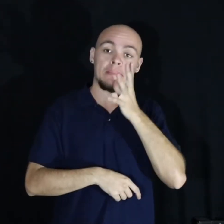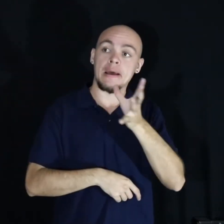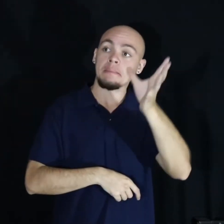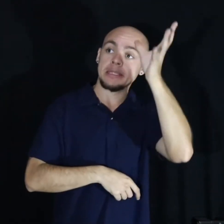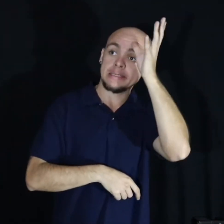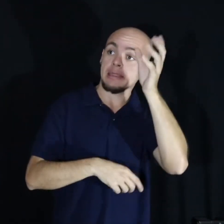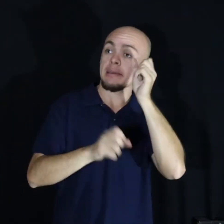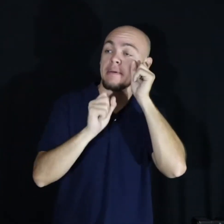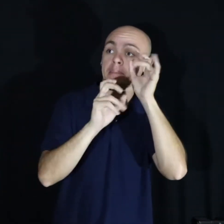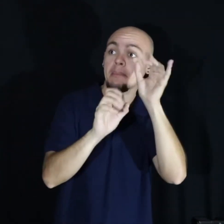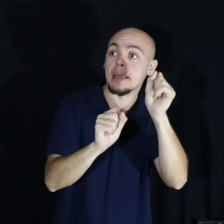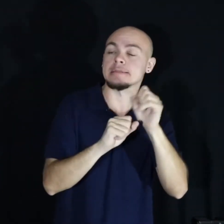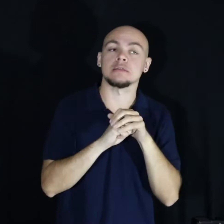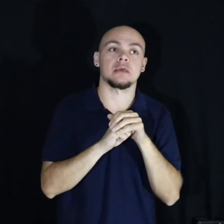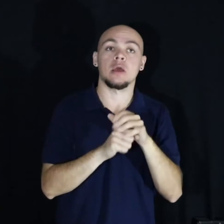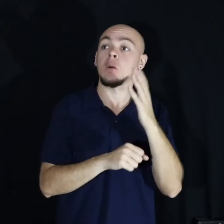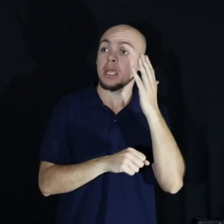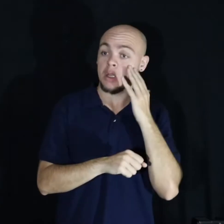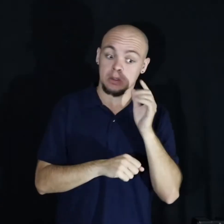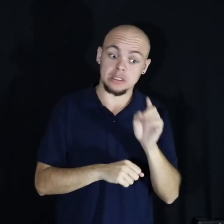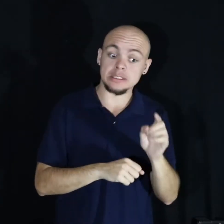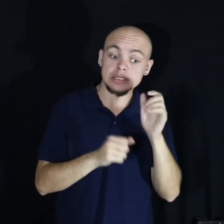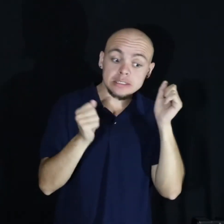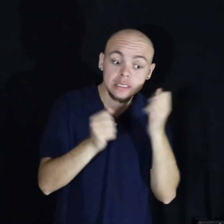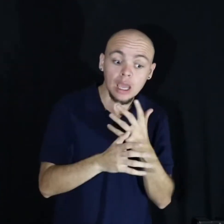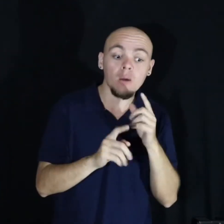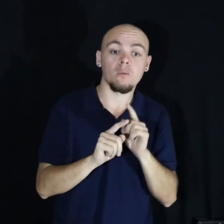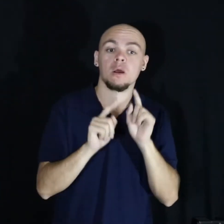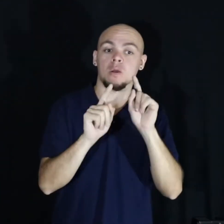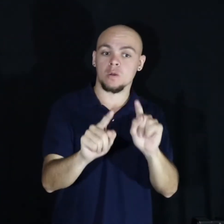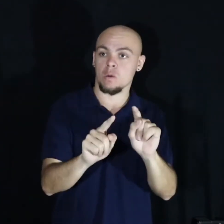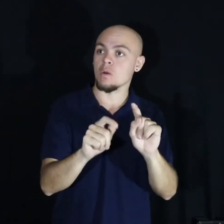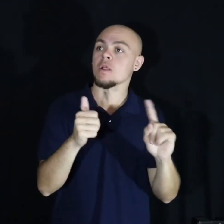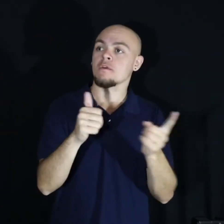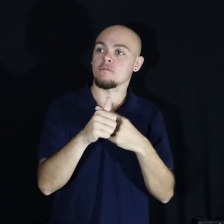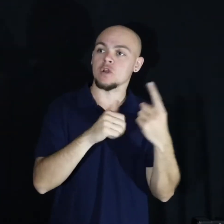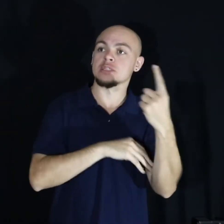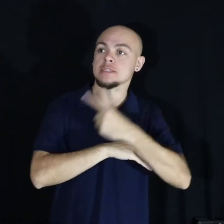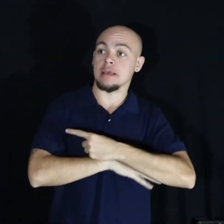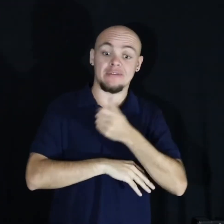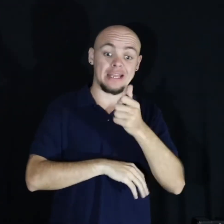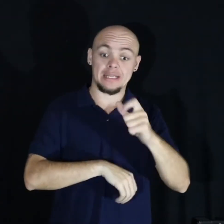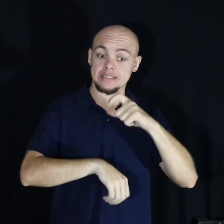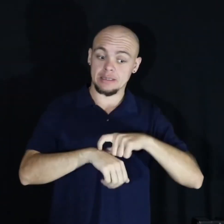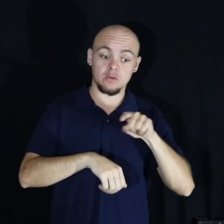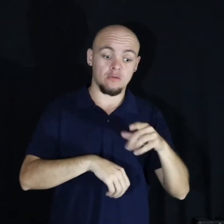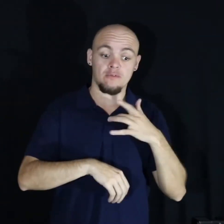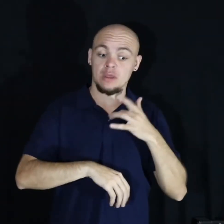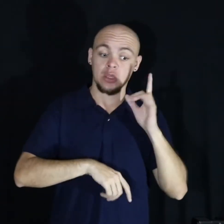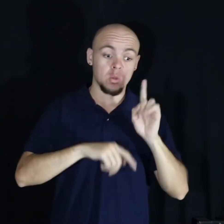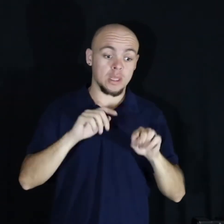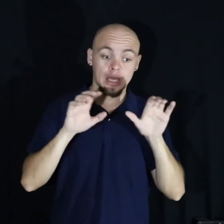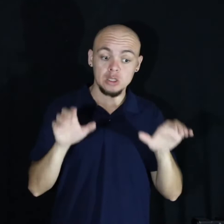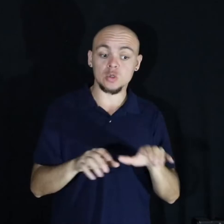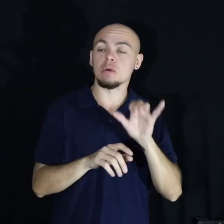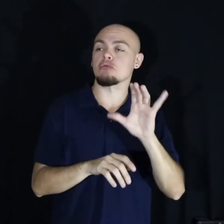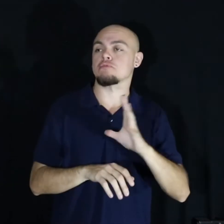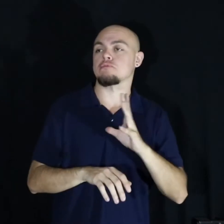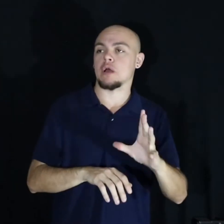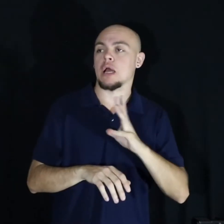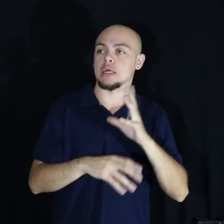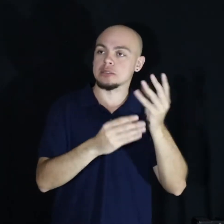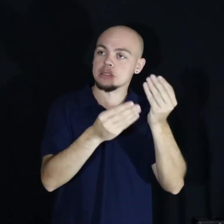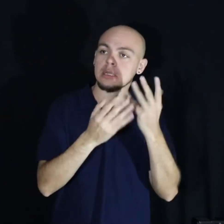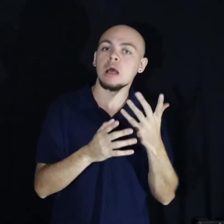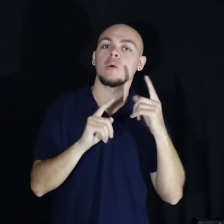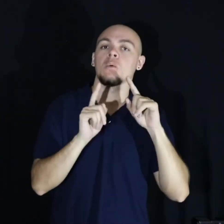amazing. They were like, 'Look, we know you're scared, but let's just go tomorrow. Let's go to the first day. And if at any point you feel as if you can't do this, that's fine. Just tell us, we will